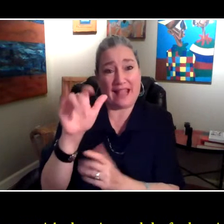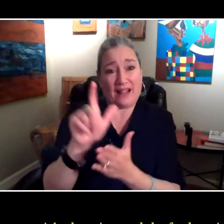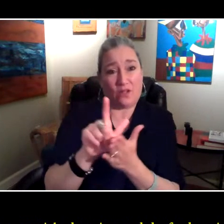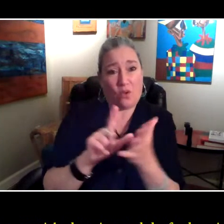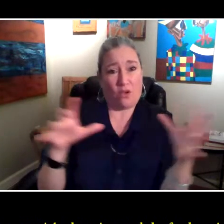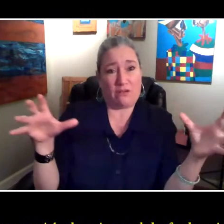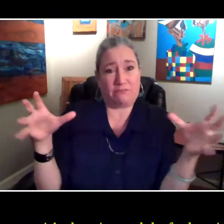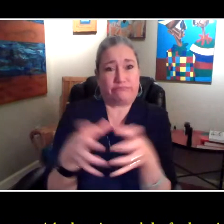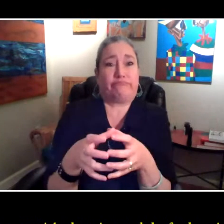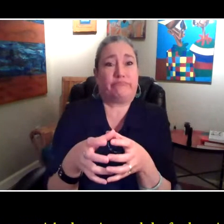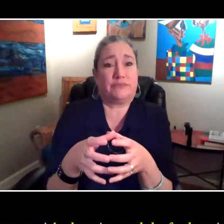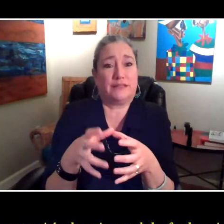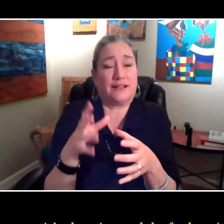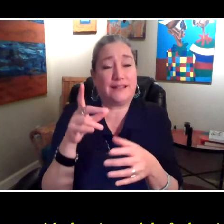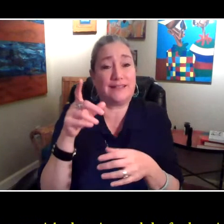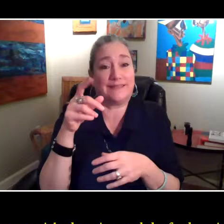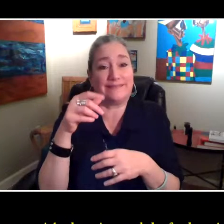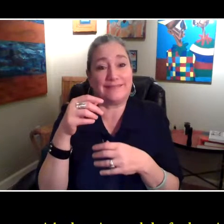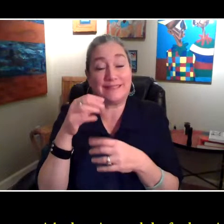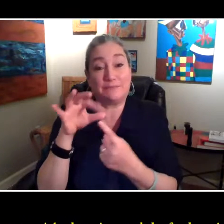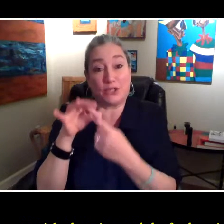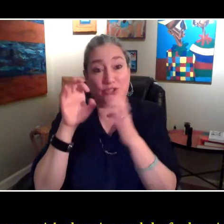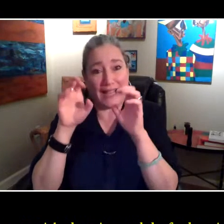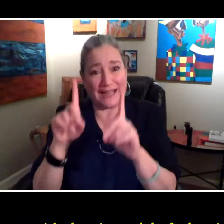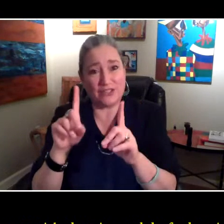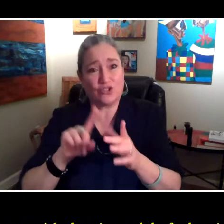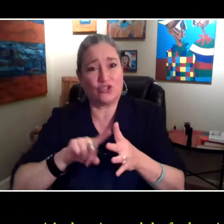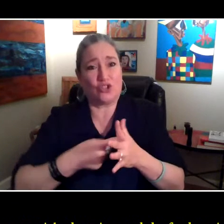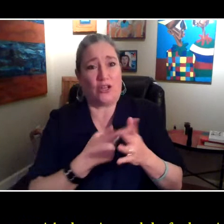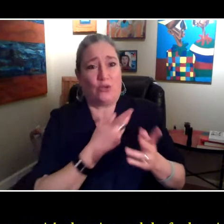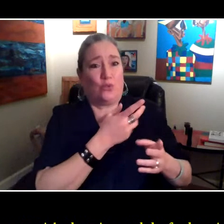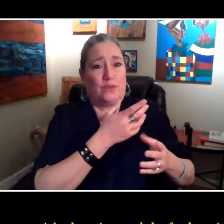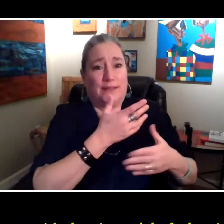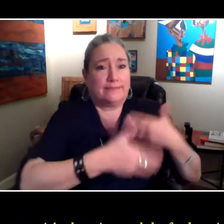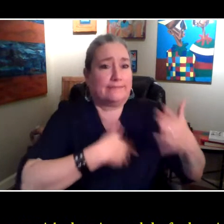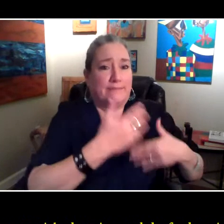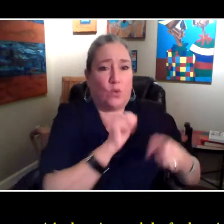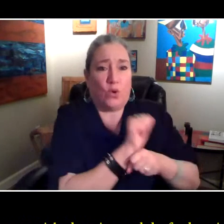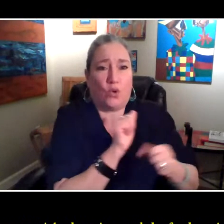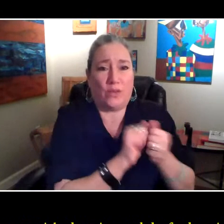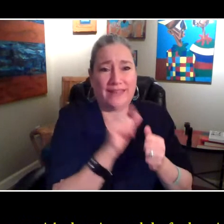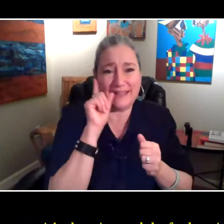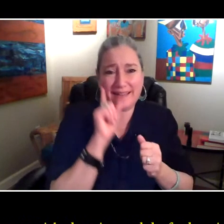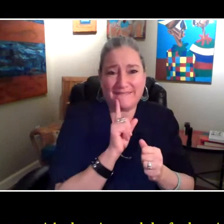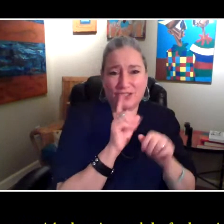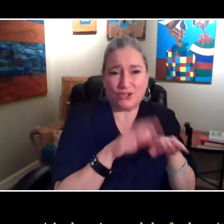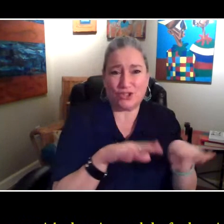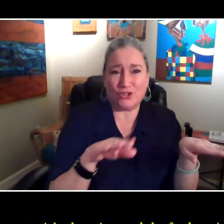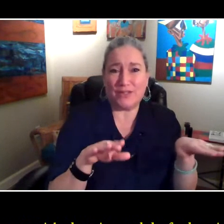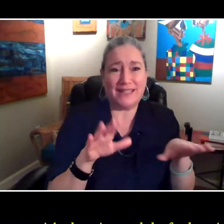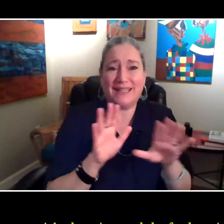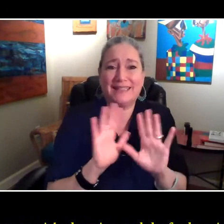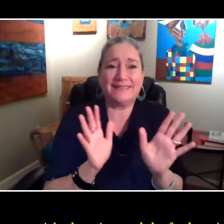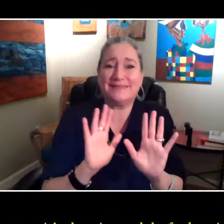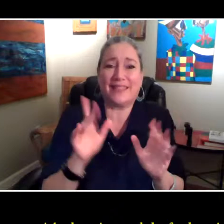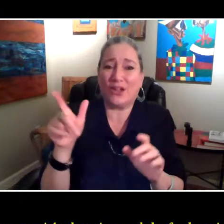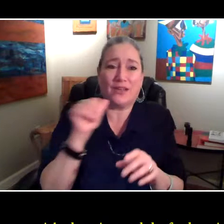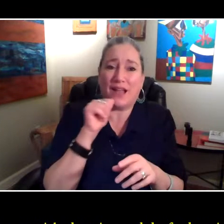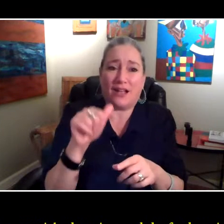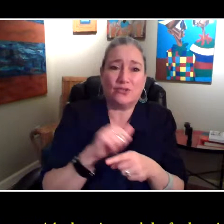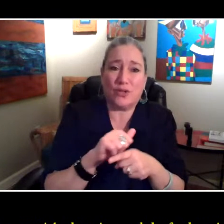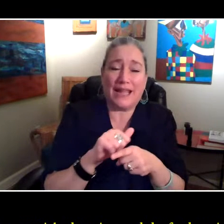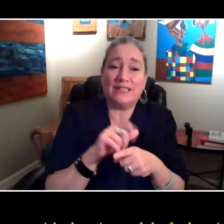were passed, focusing on special ed and forcing children to all integrate,